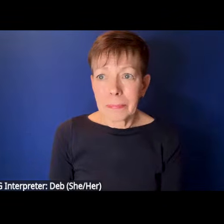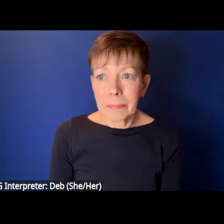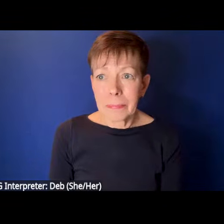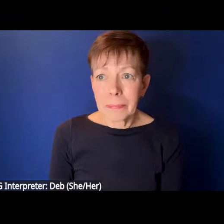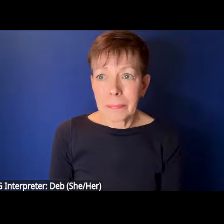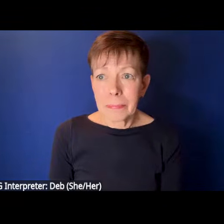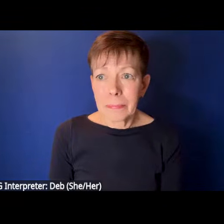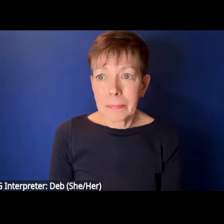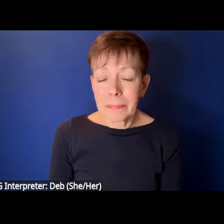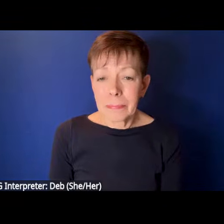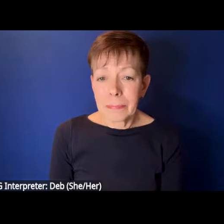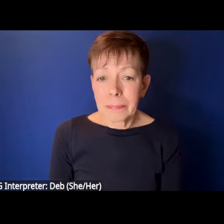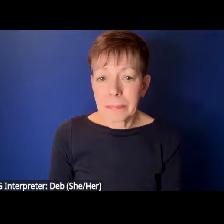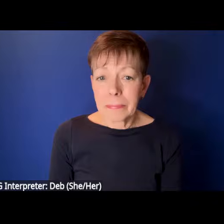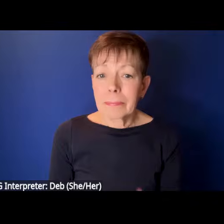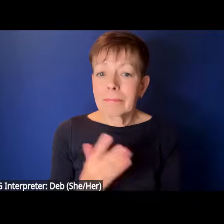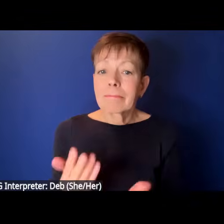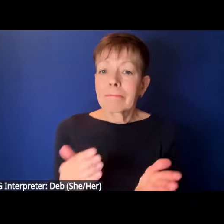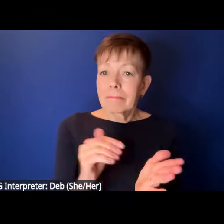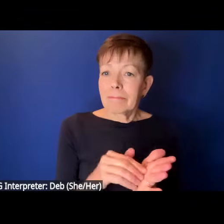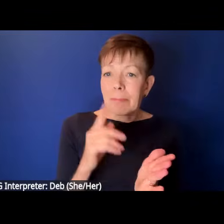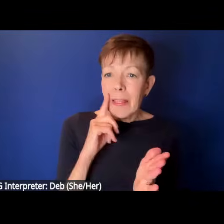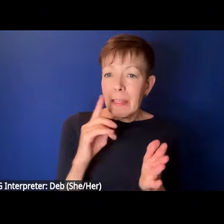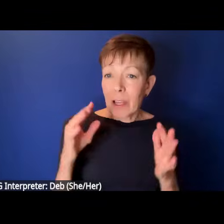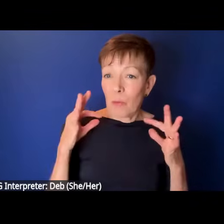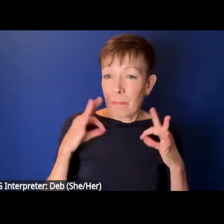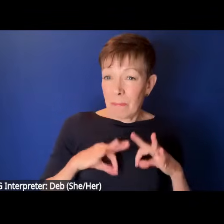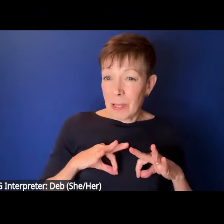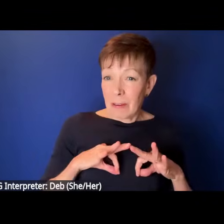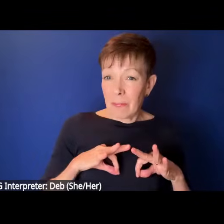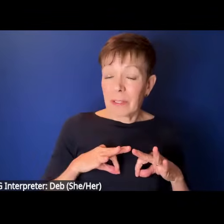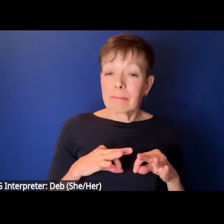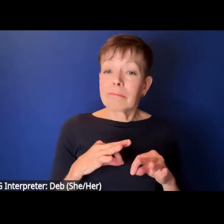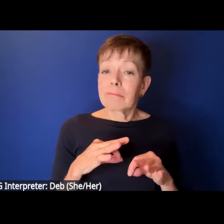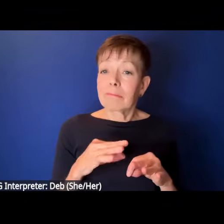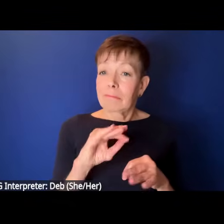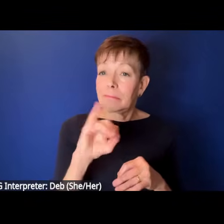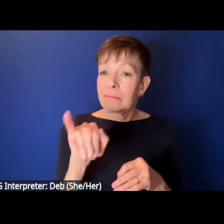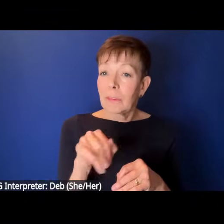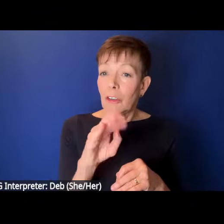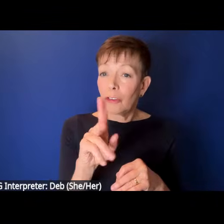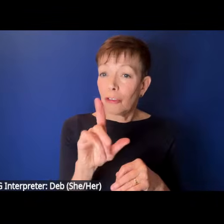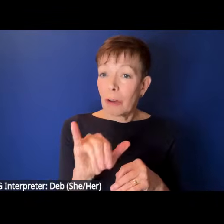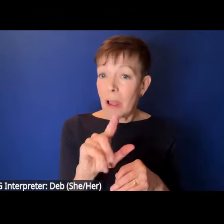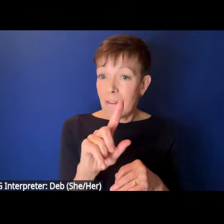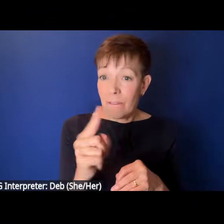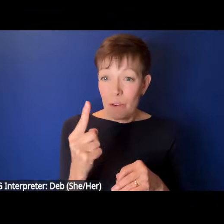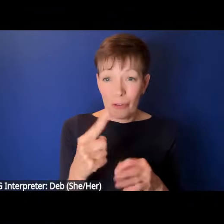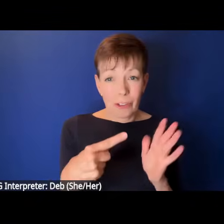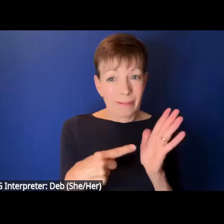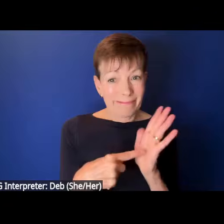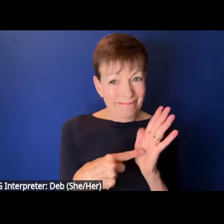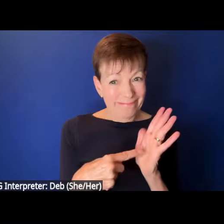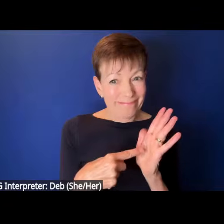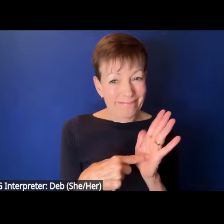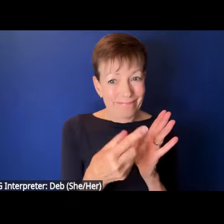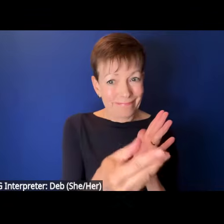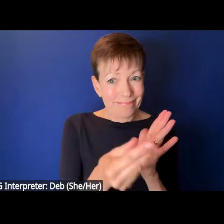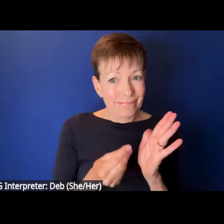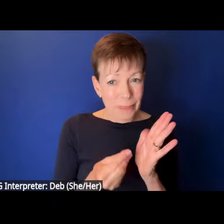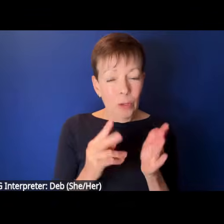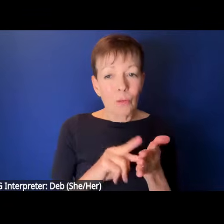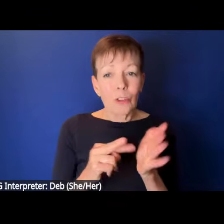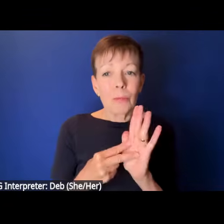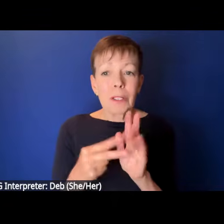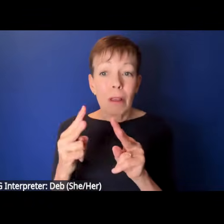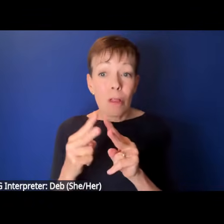And again, I think it would be useful to have this information by, again, that July 1st deadline, so that we can also have dialogue at the partners table